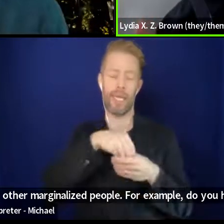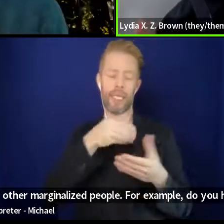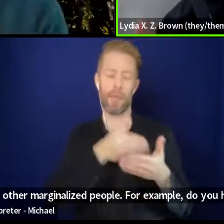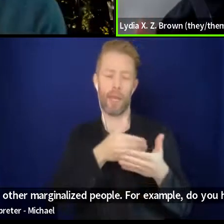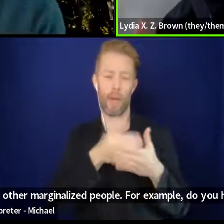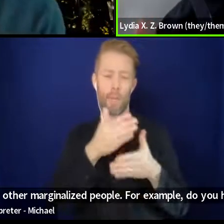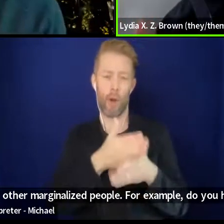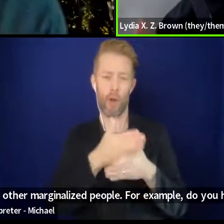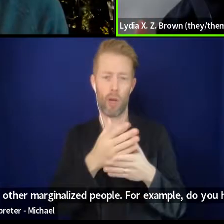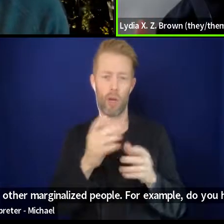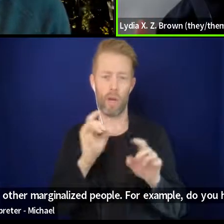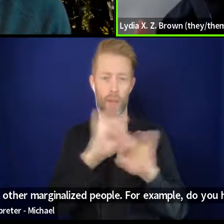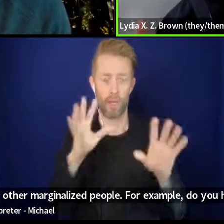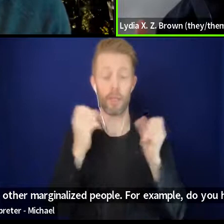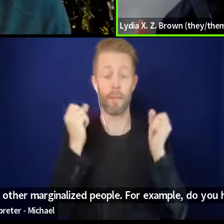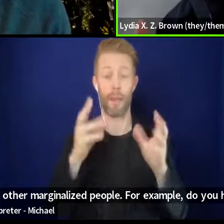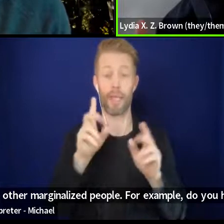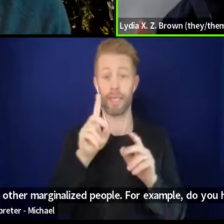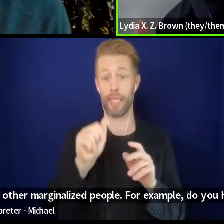from